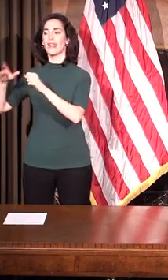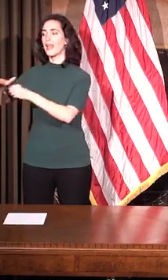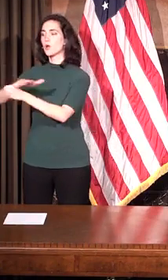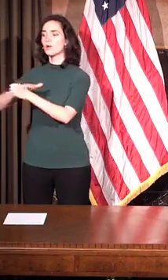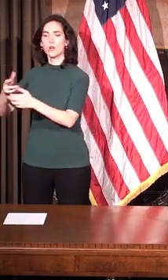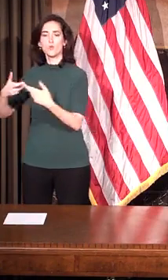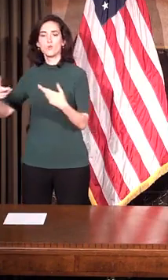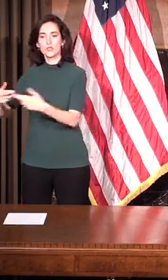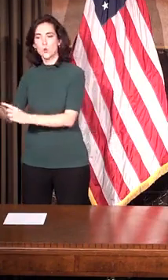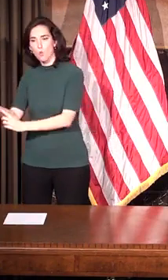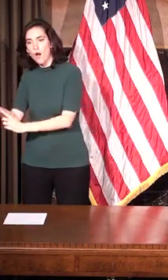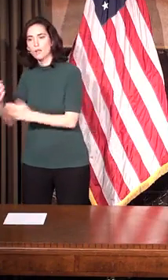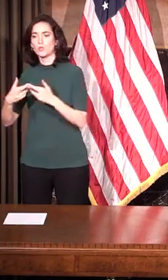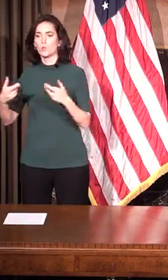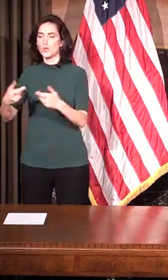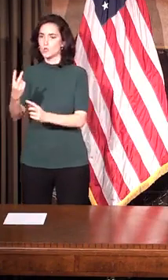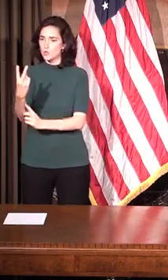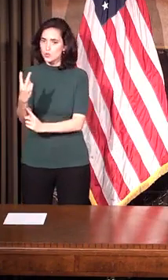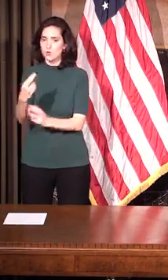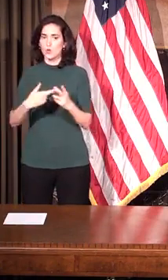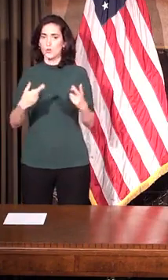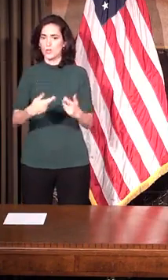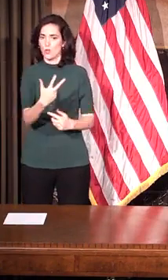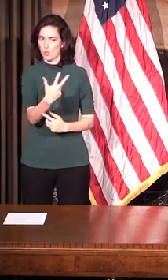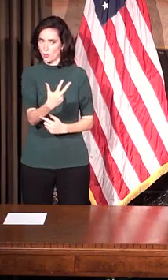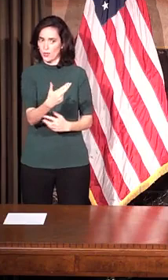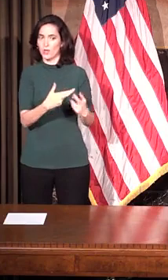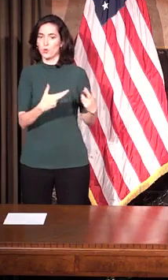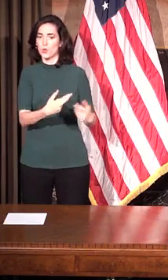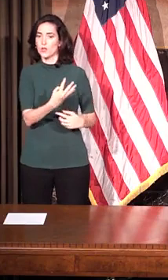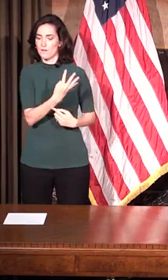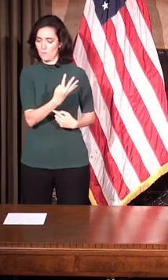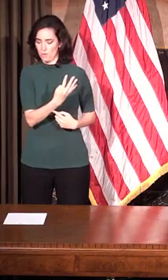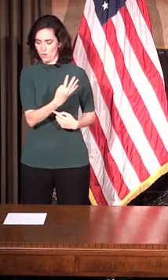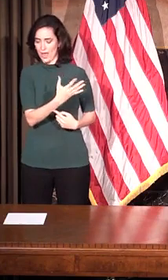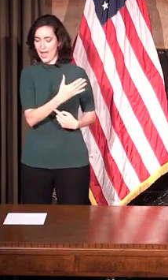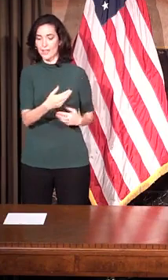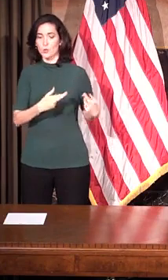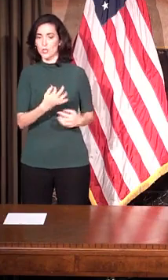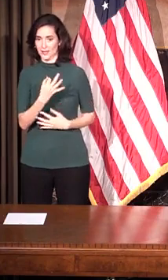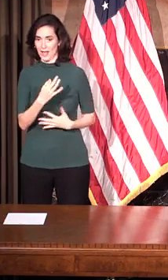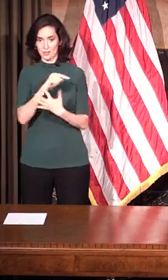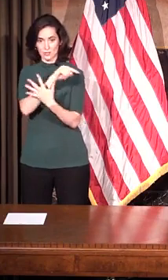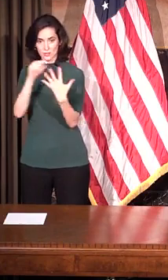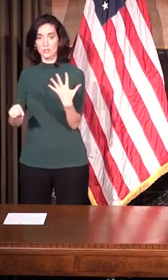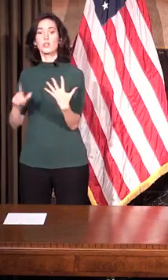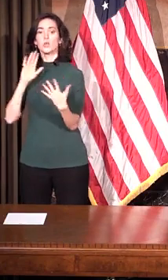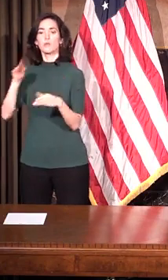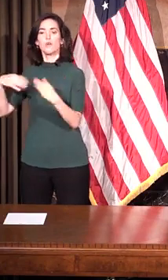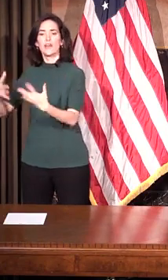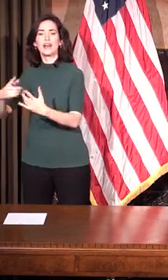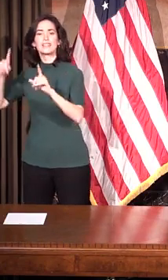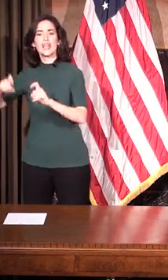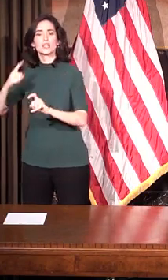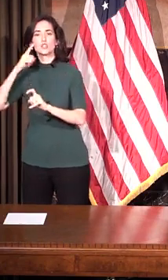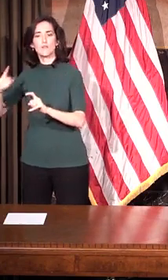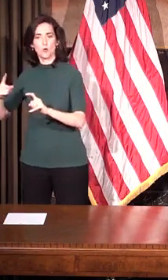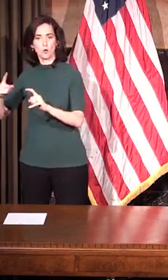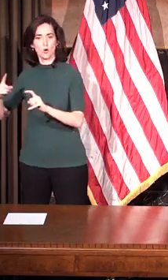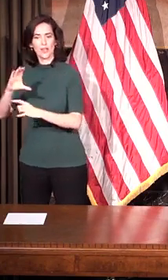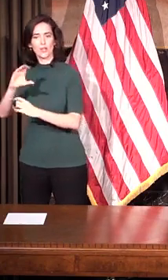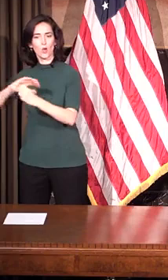1, 2, 3, 4, and 9 will operate as scheduled